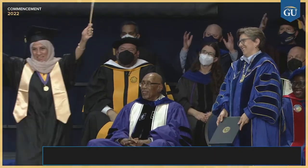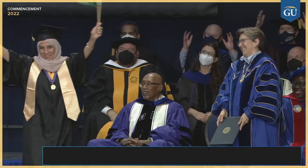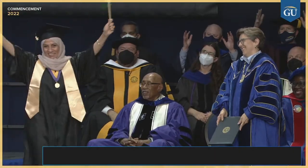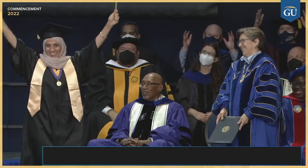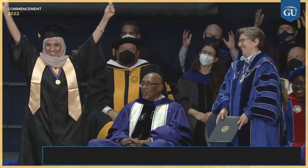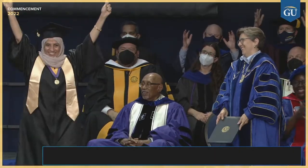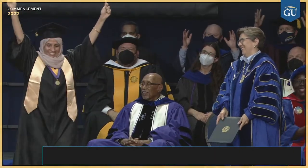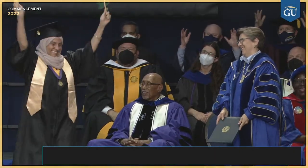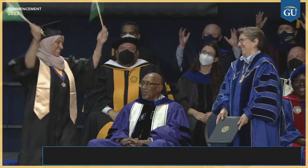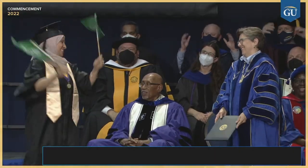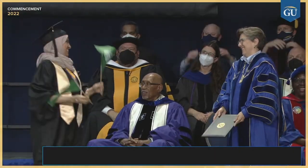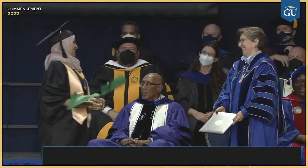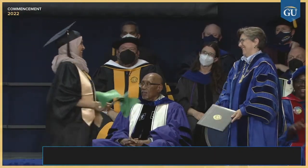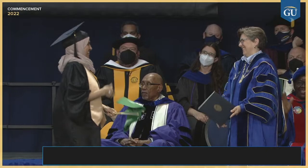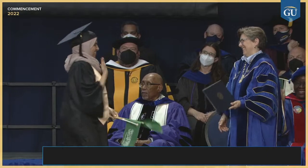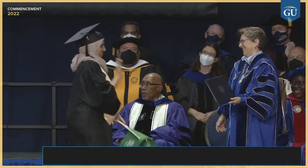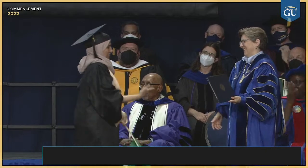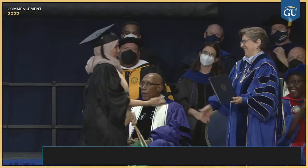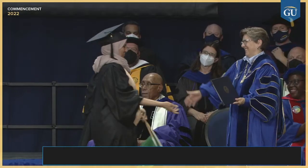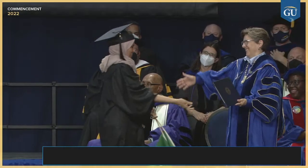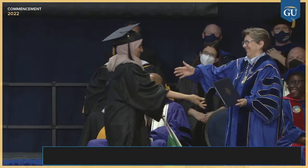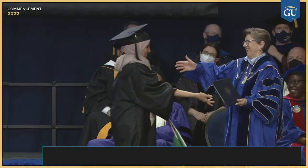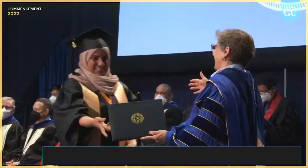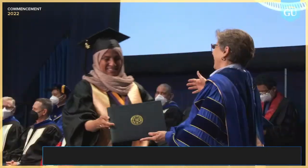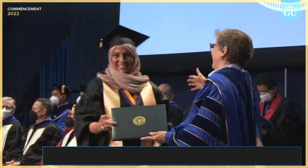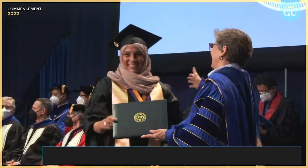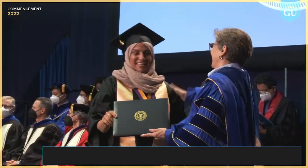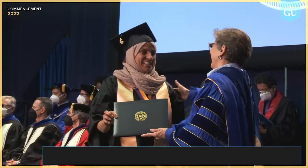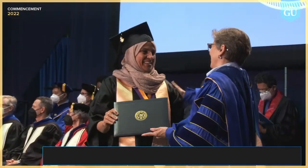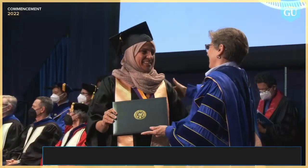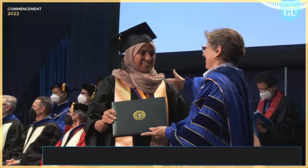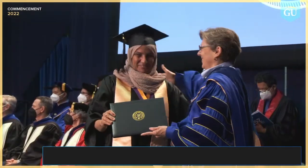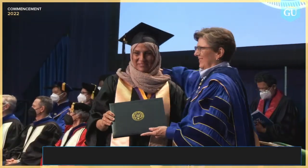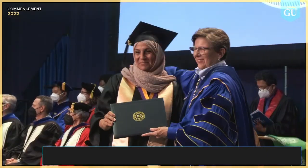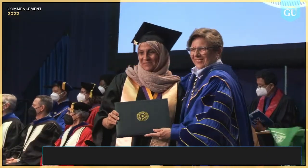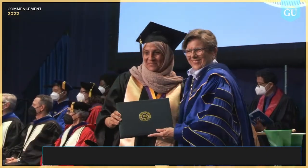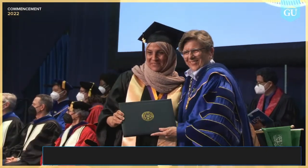Philip Adie, Bachelor of Science.